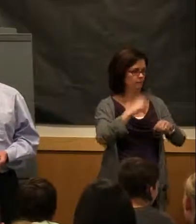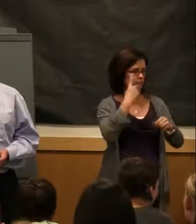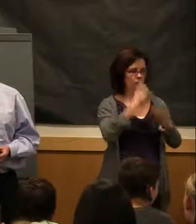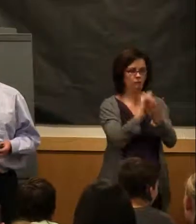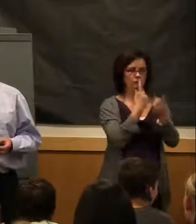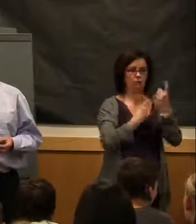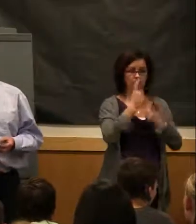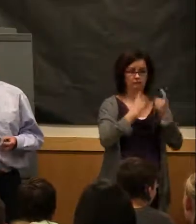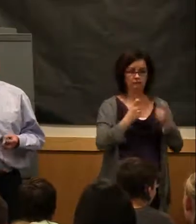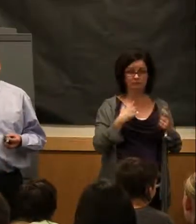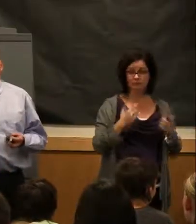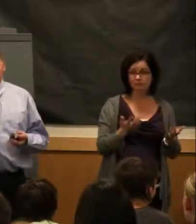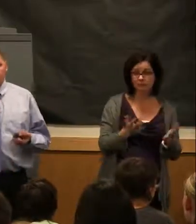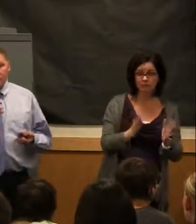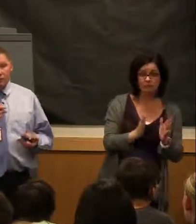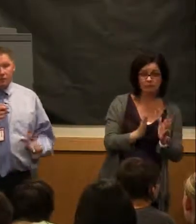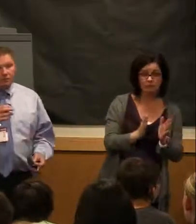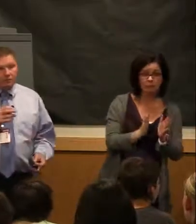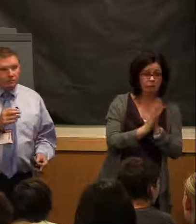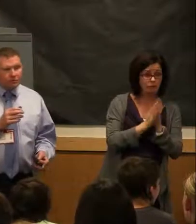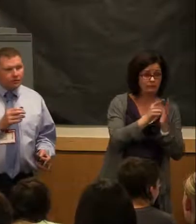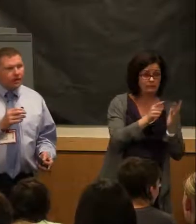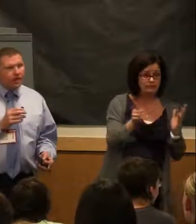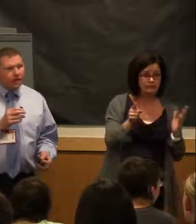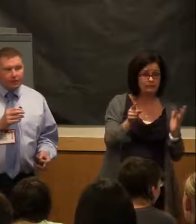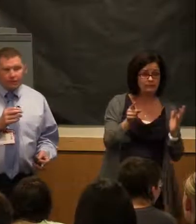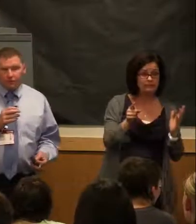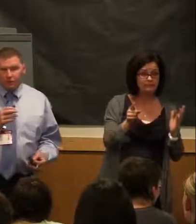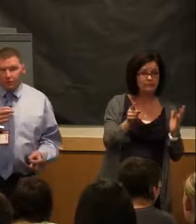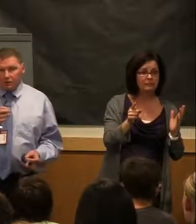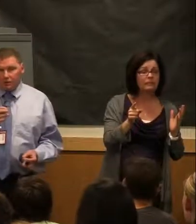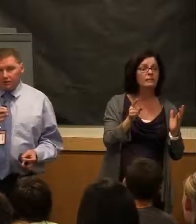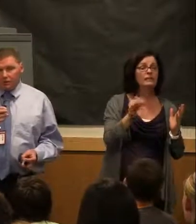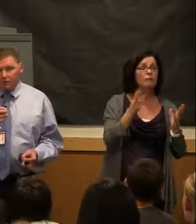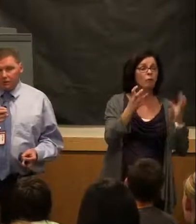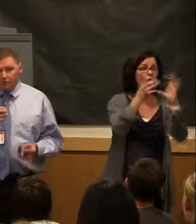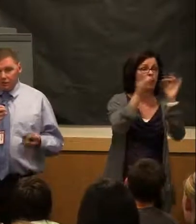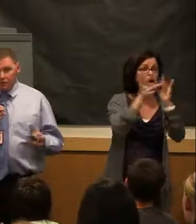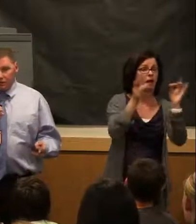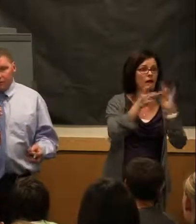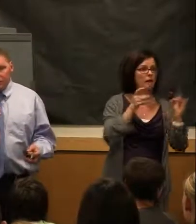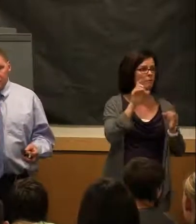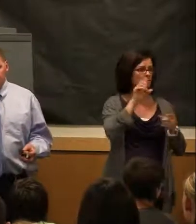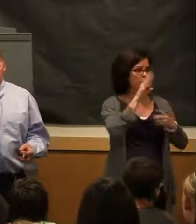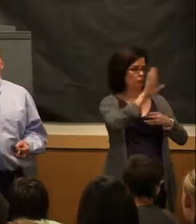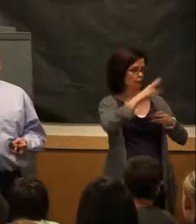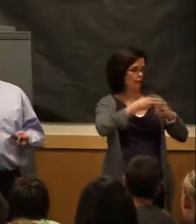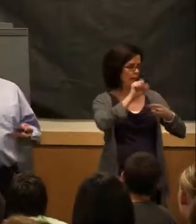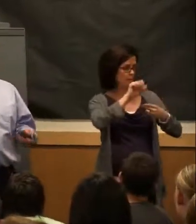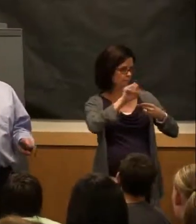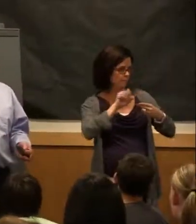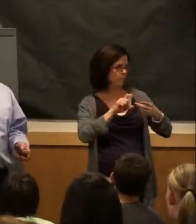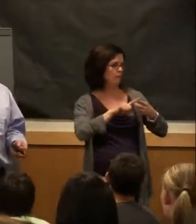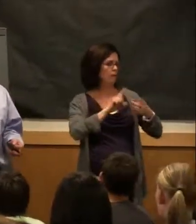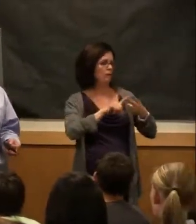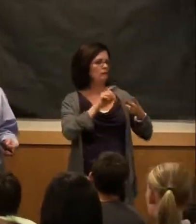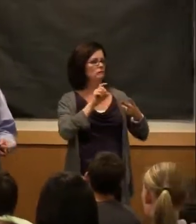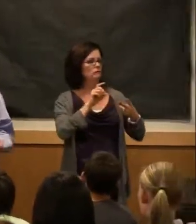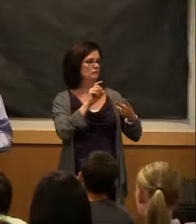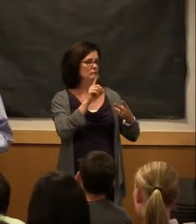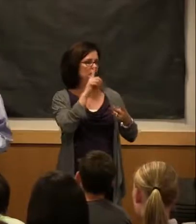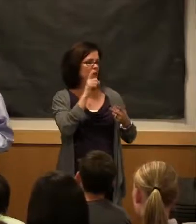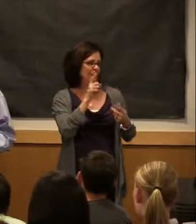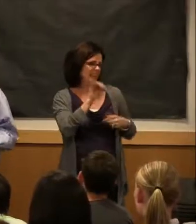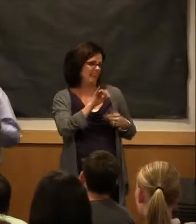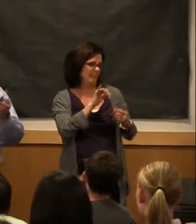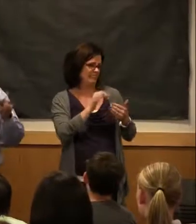ask is that just say your name when you want to talk, or you have a question, and then it'll be